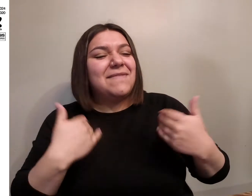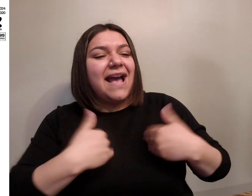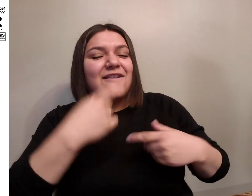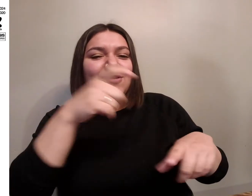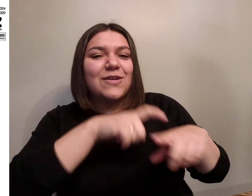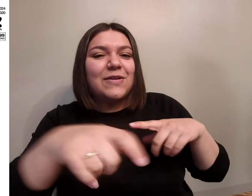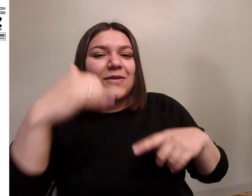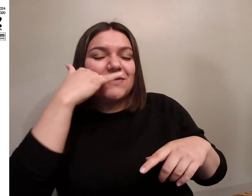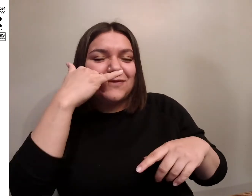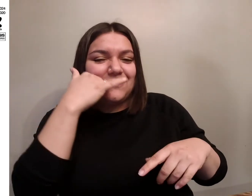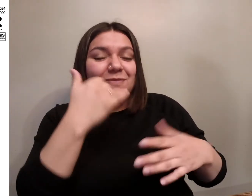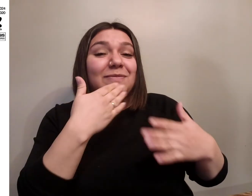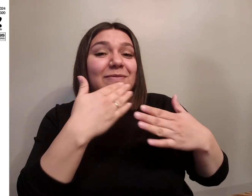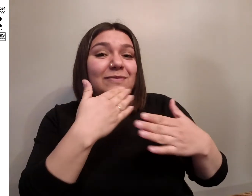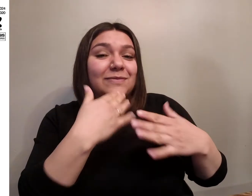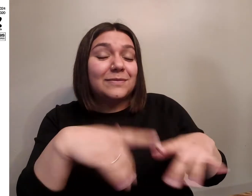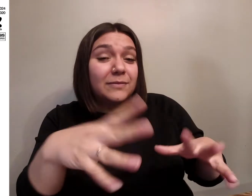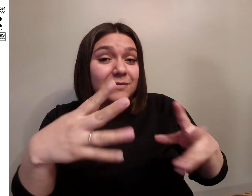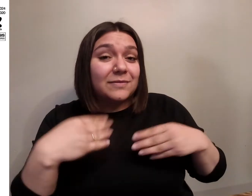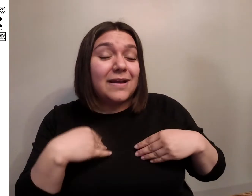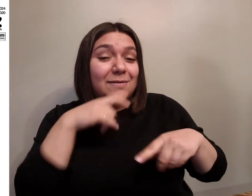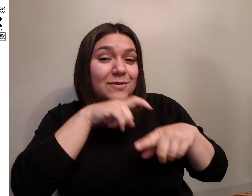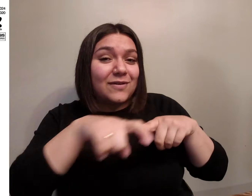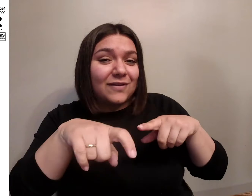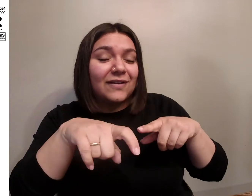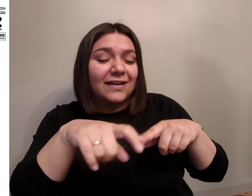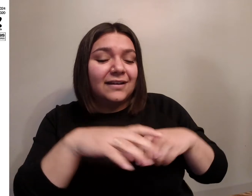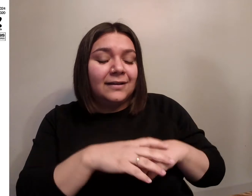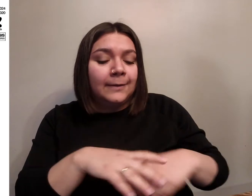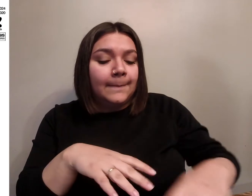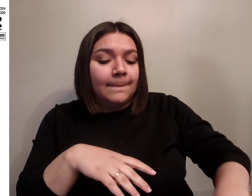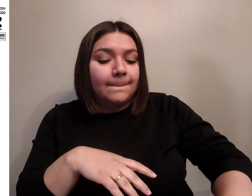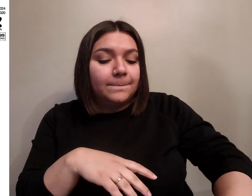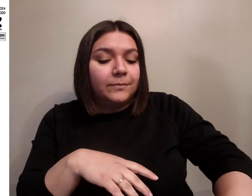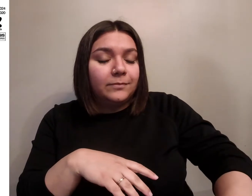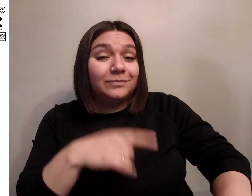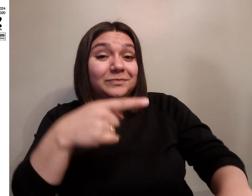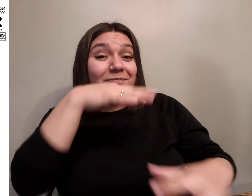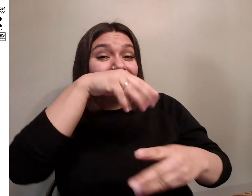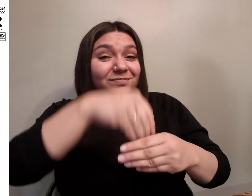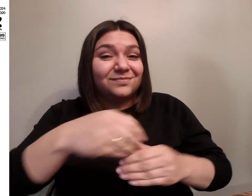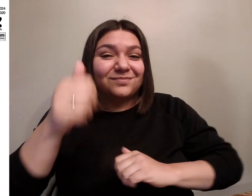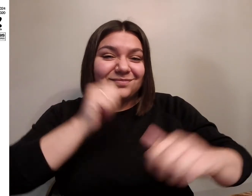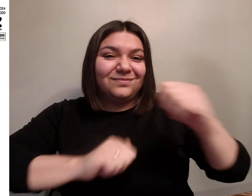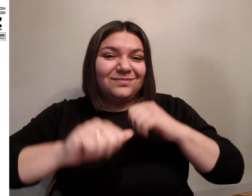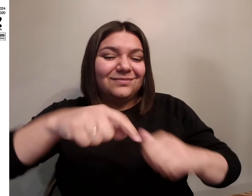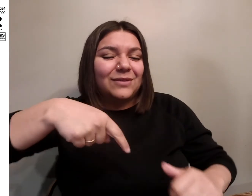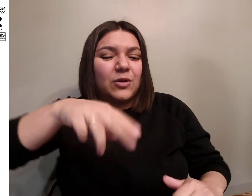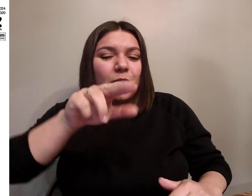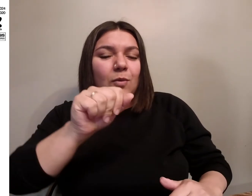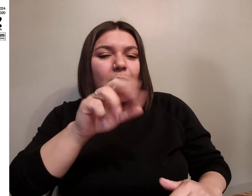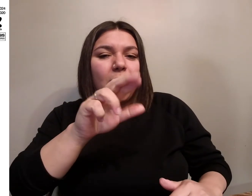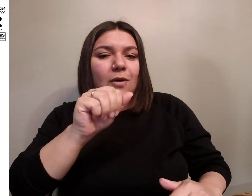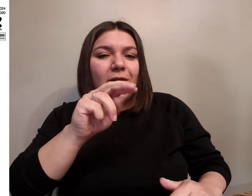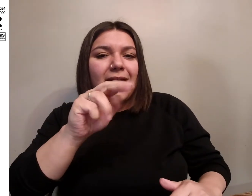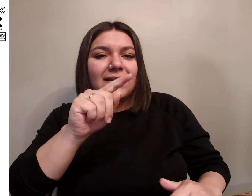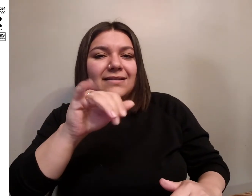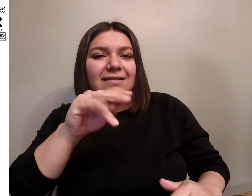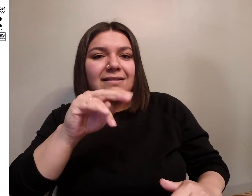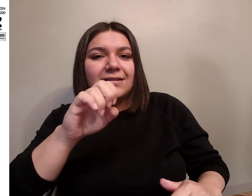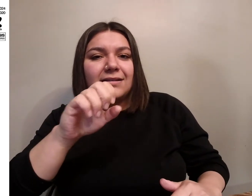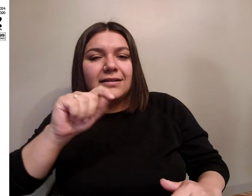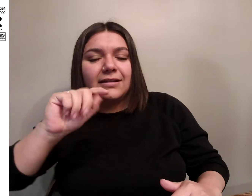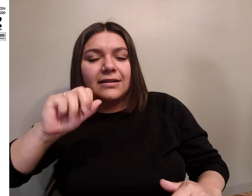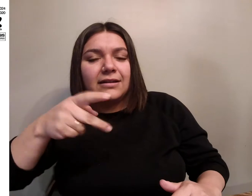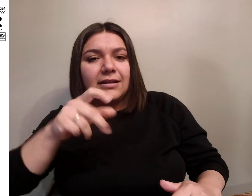it's such a pleasure to have you on the line. Thank you so much for taking this call and for being part